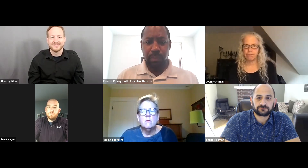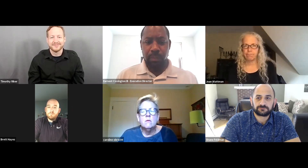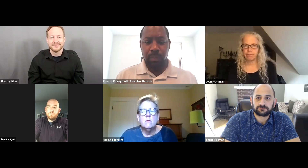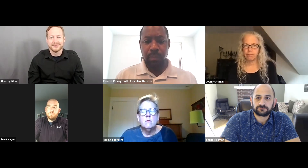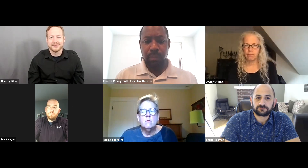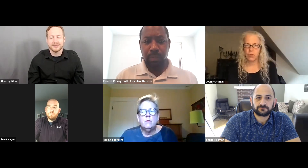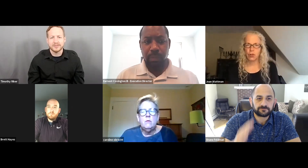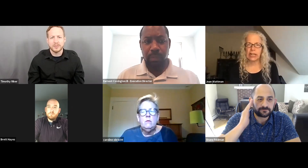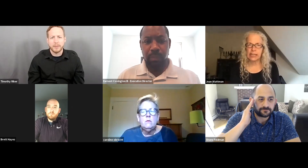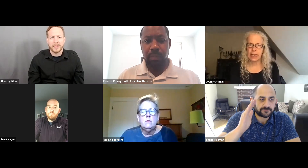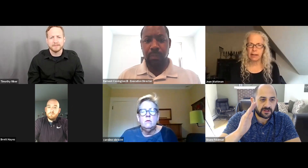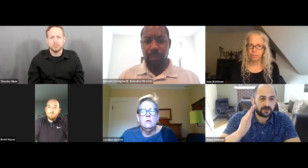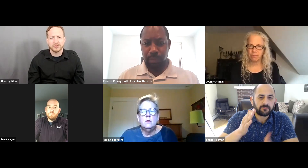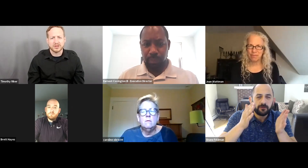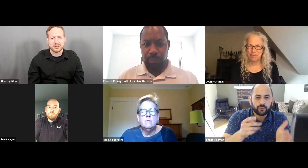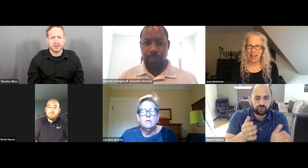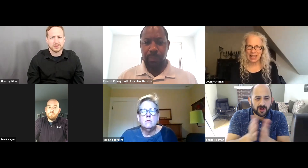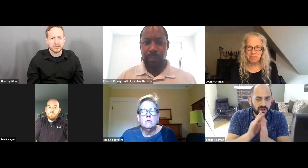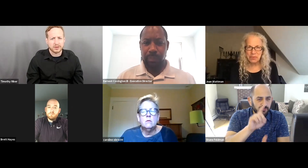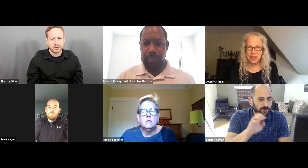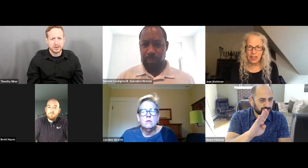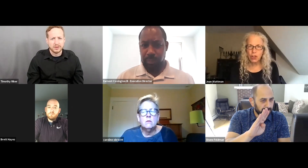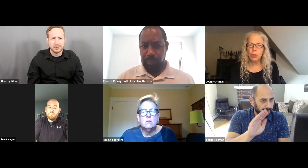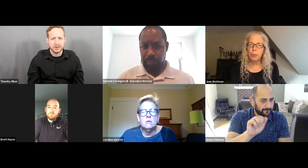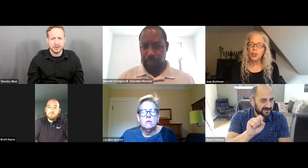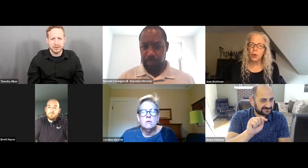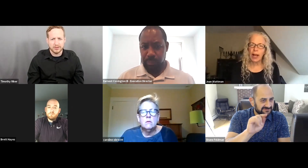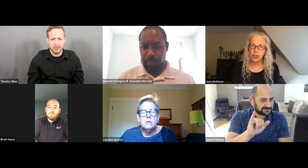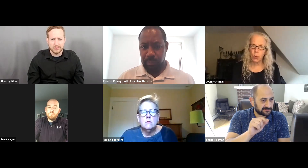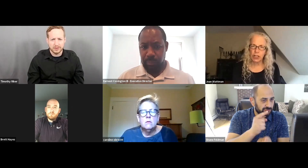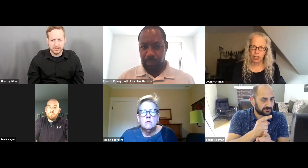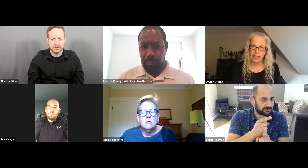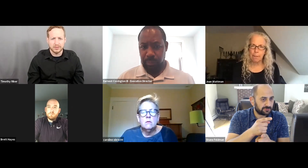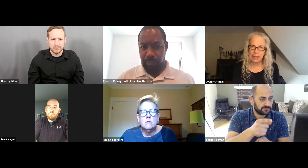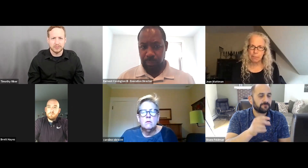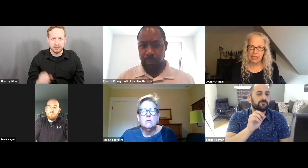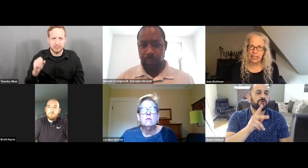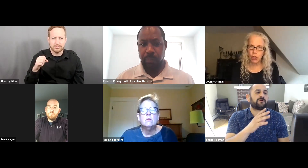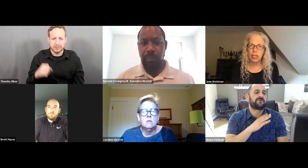Great. So Shane's saying, hi. So the person who asked the question,